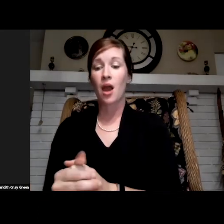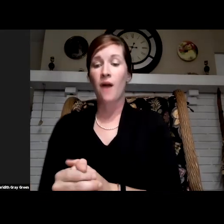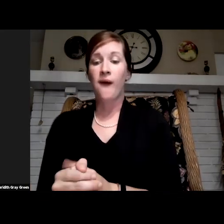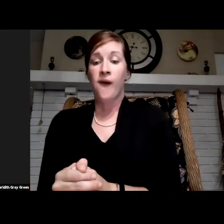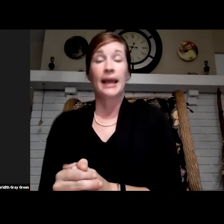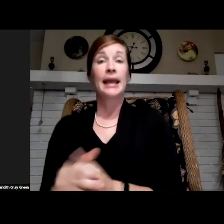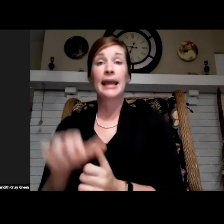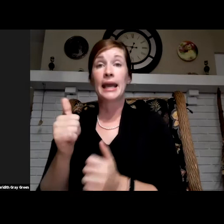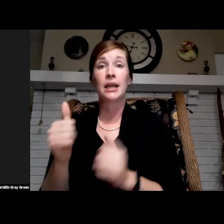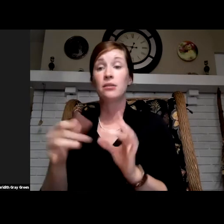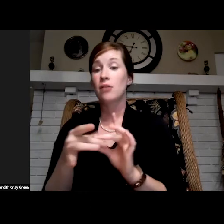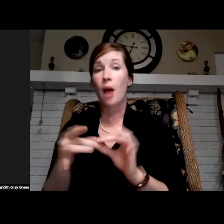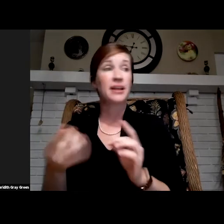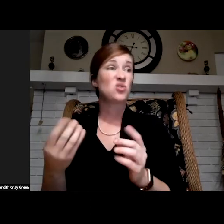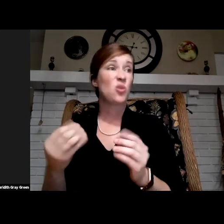situations.